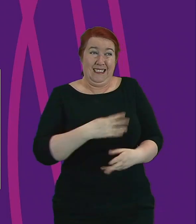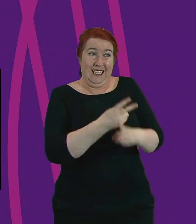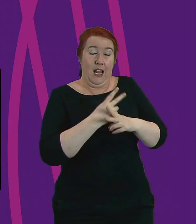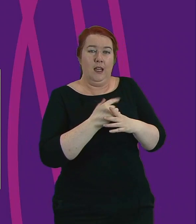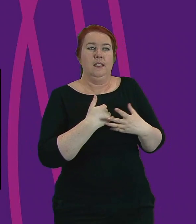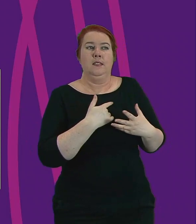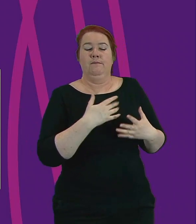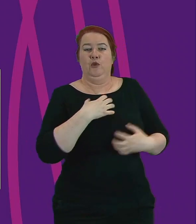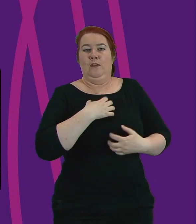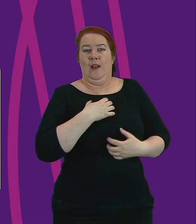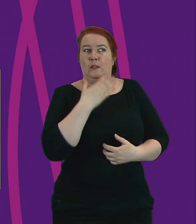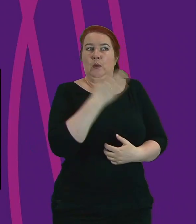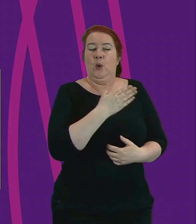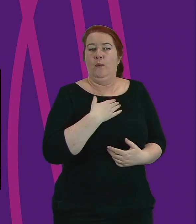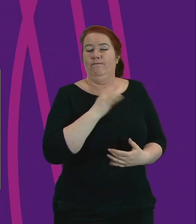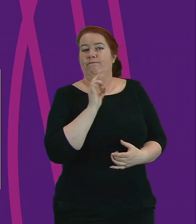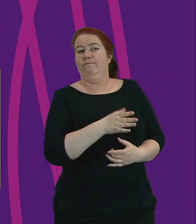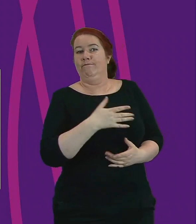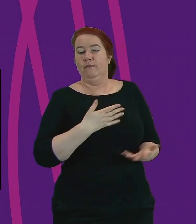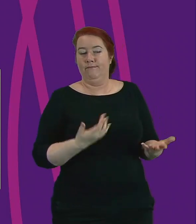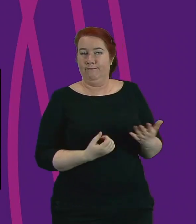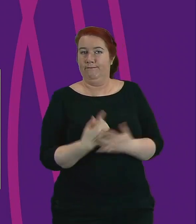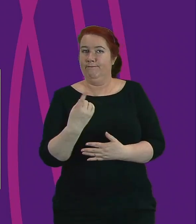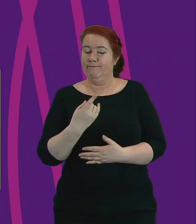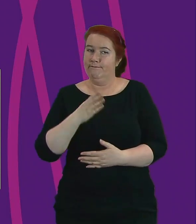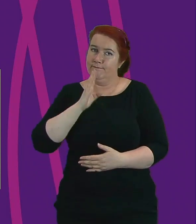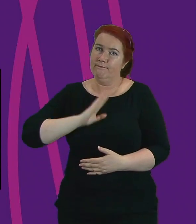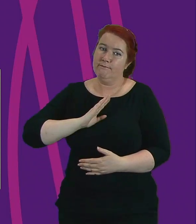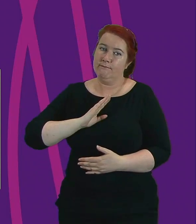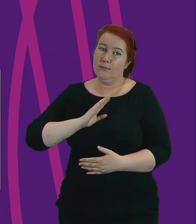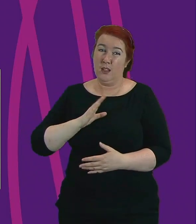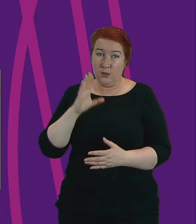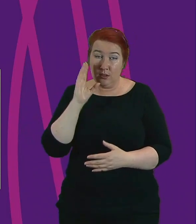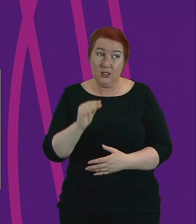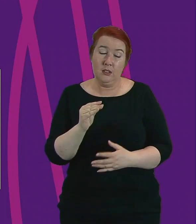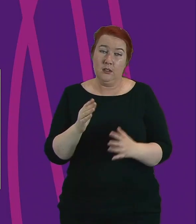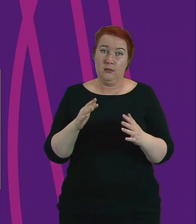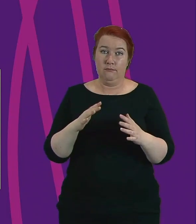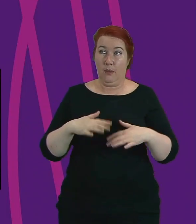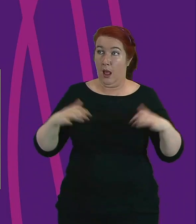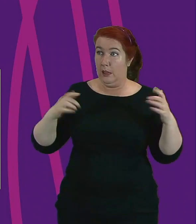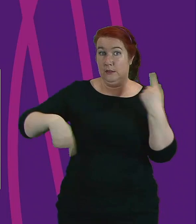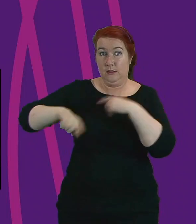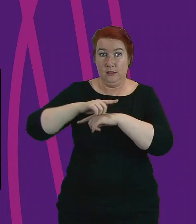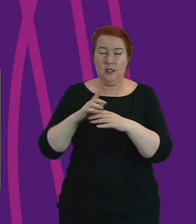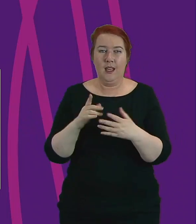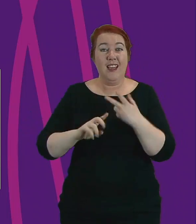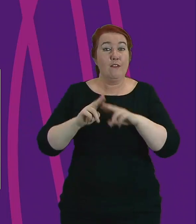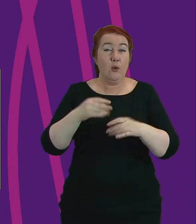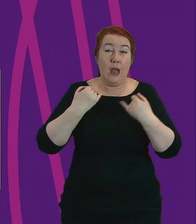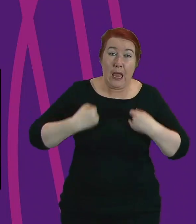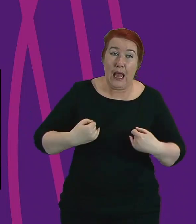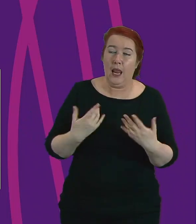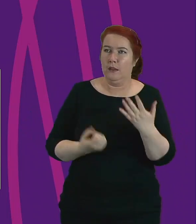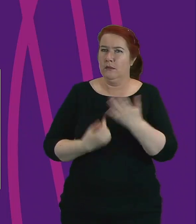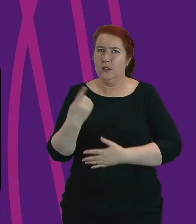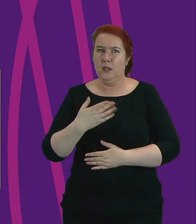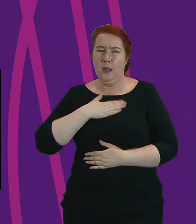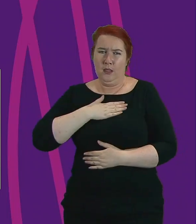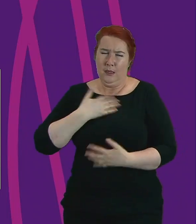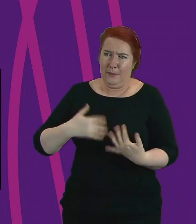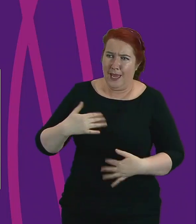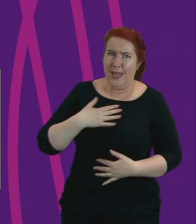let me echo the words of others in this chamber throughout this emergency. If you are unwell, if you experience signs like abnormal bleeding, chest pains or a